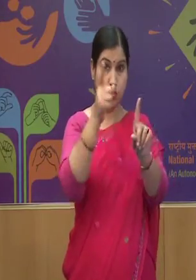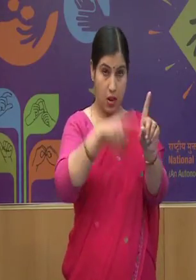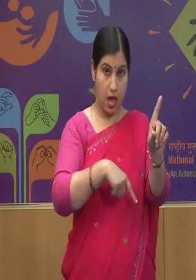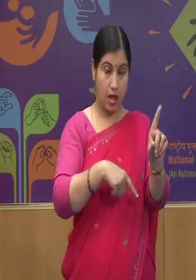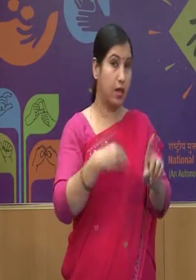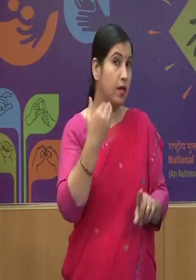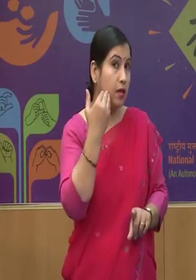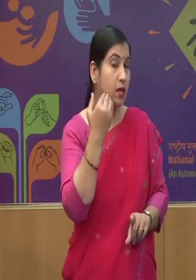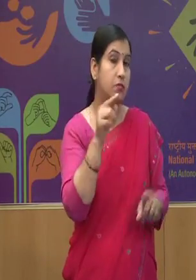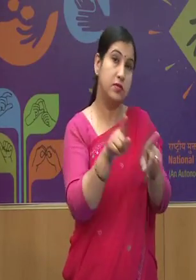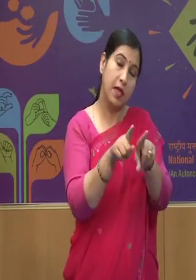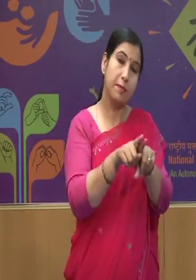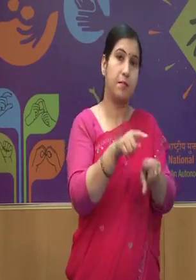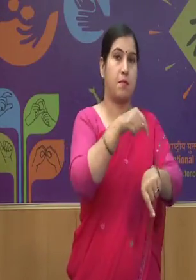in the year 1914,